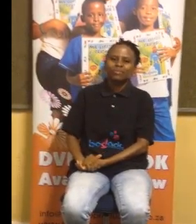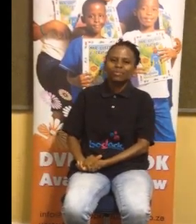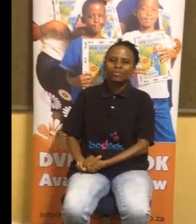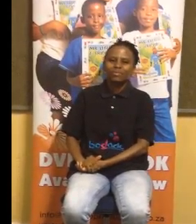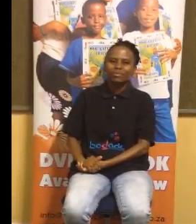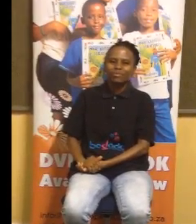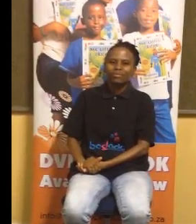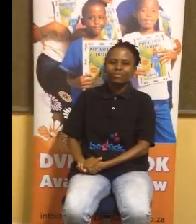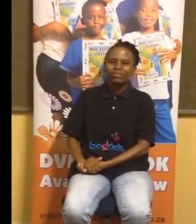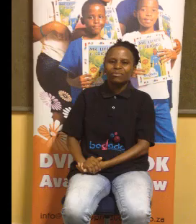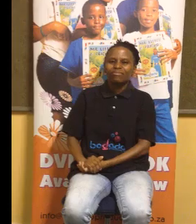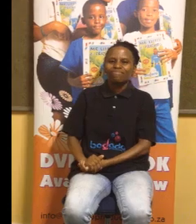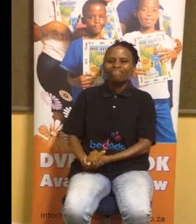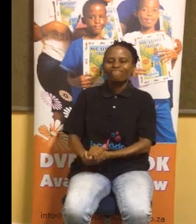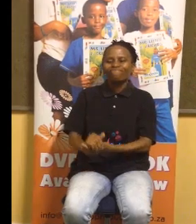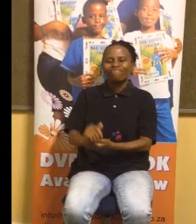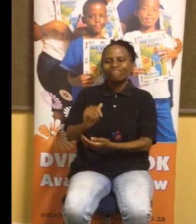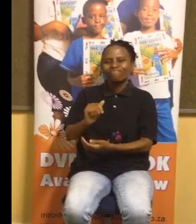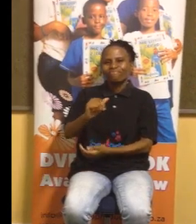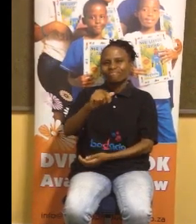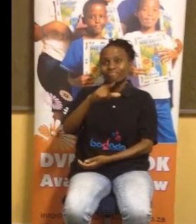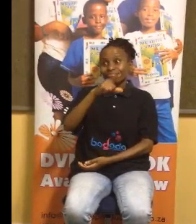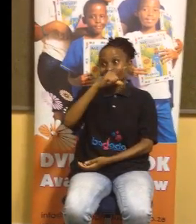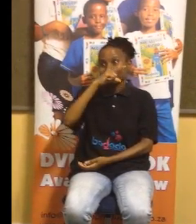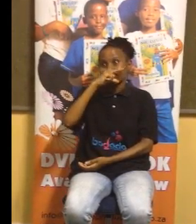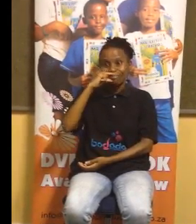My name is Mr. Litter and this is my friend Dinky.